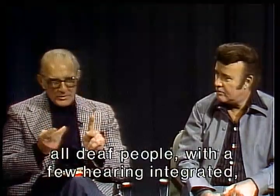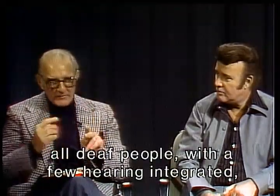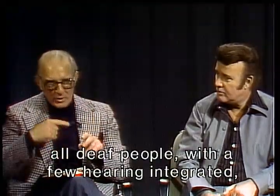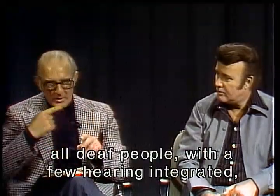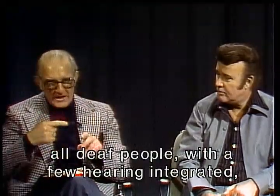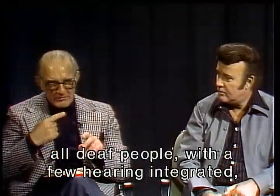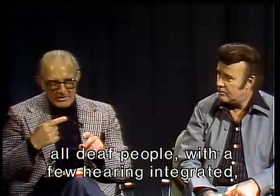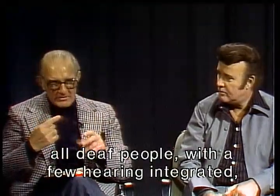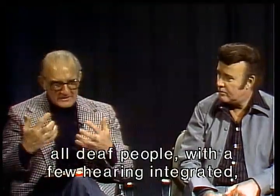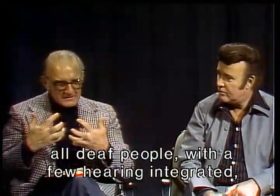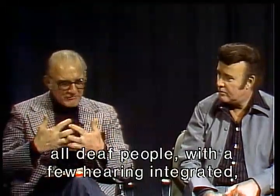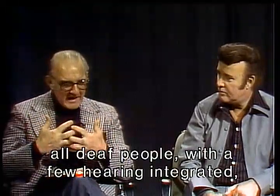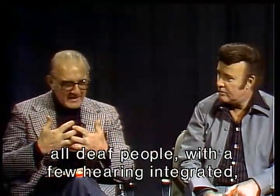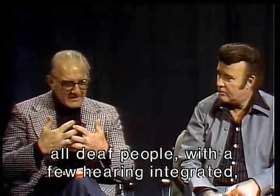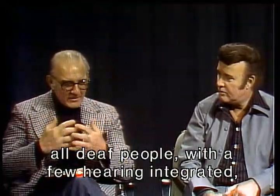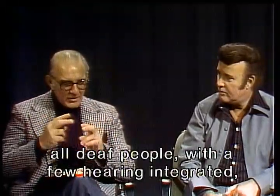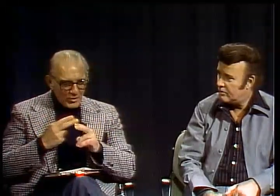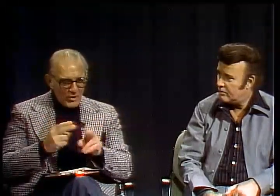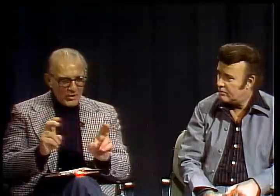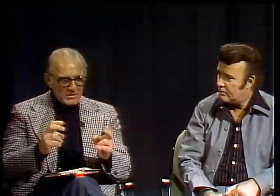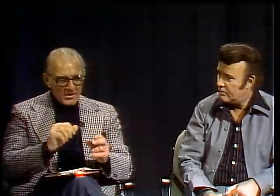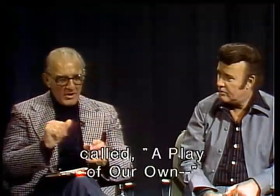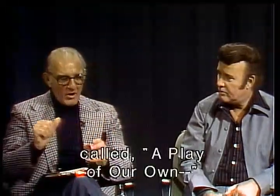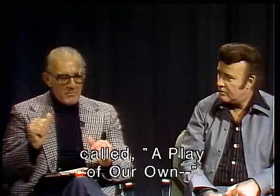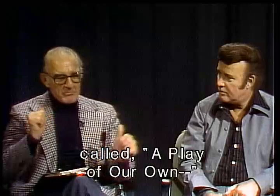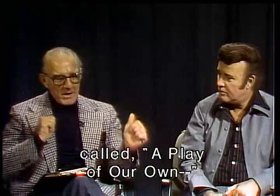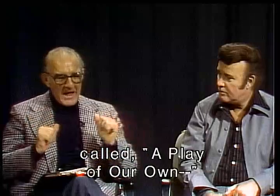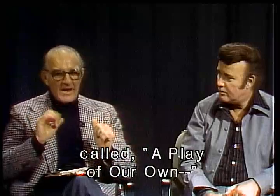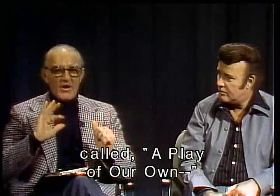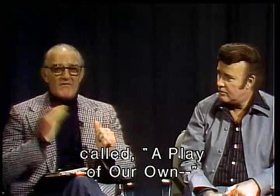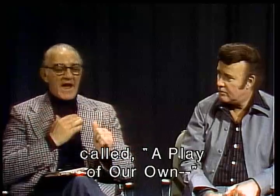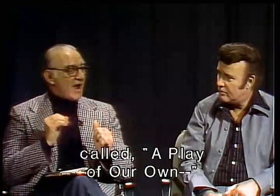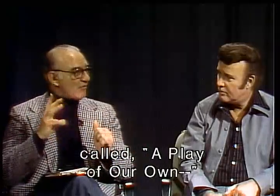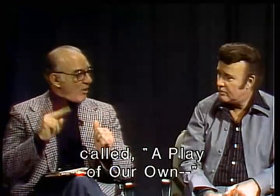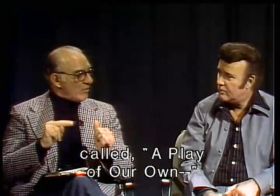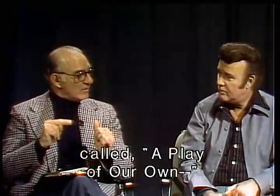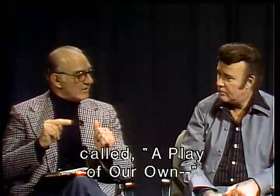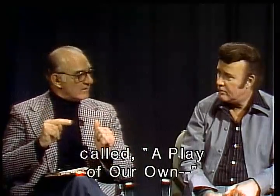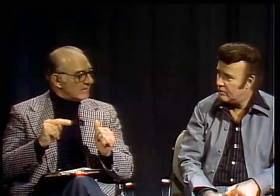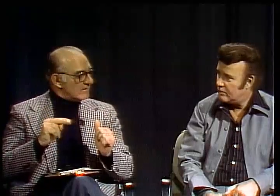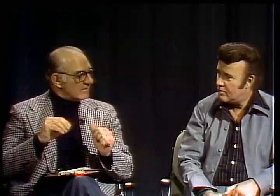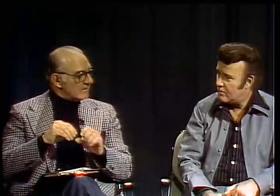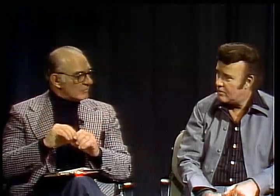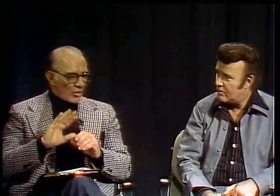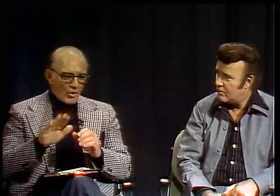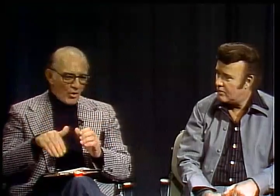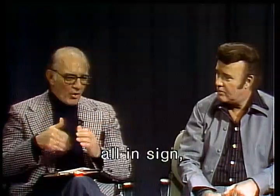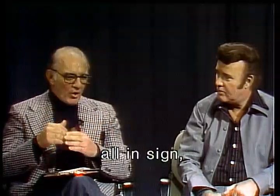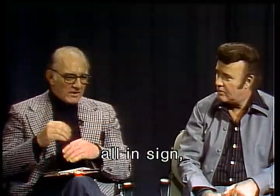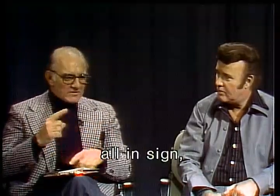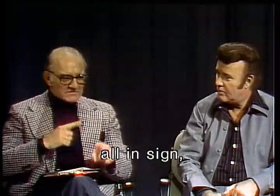few hearing integrated, called A Play of Our Own, all in